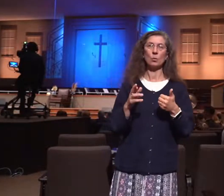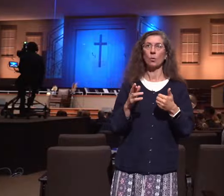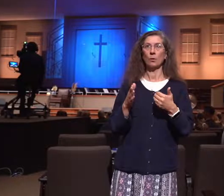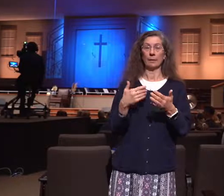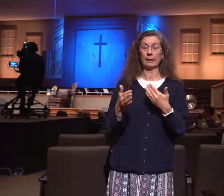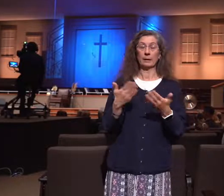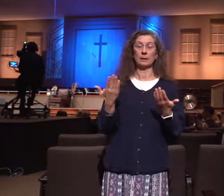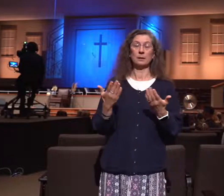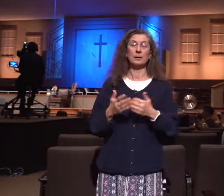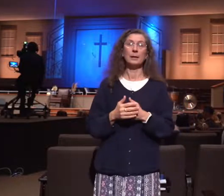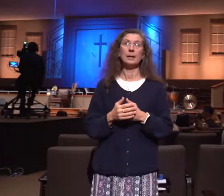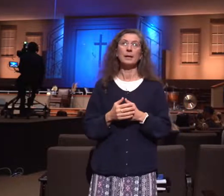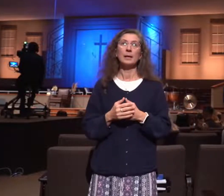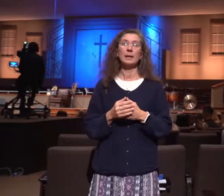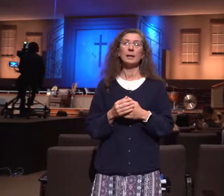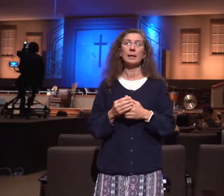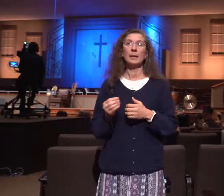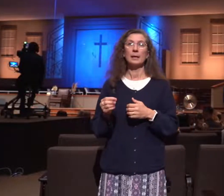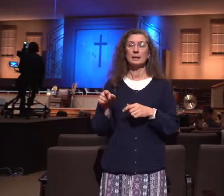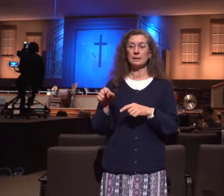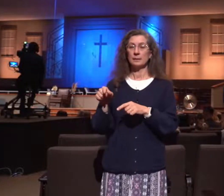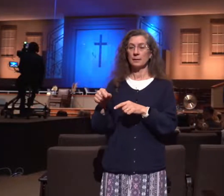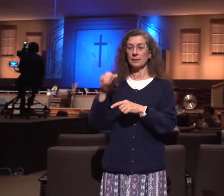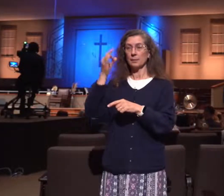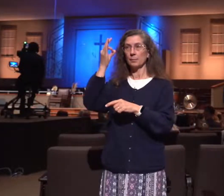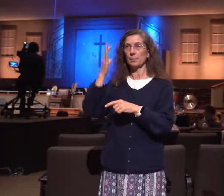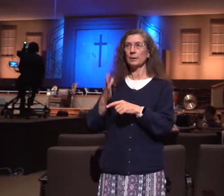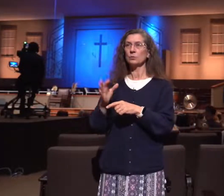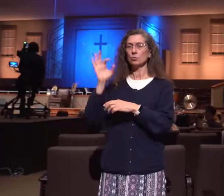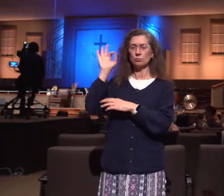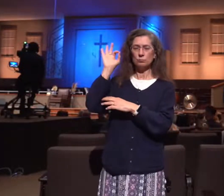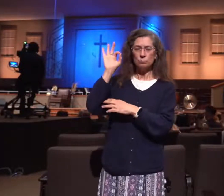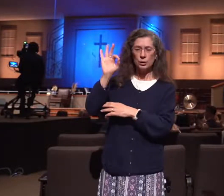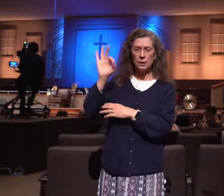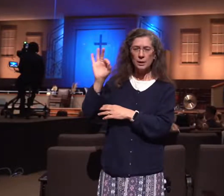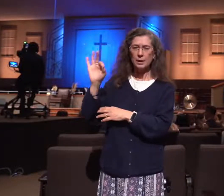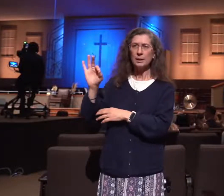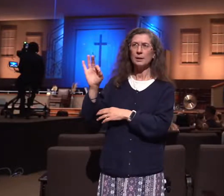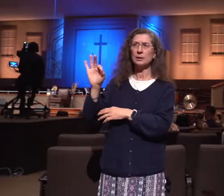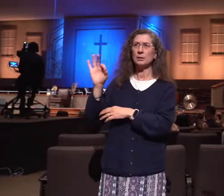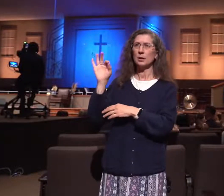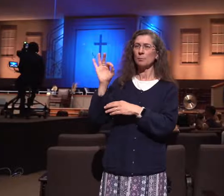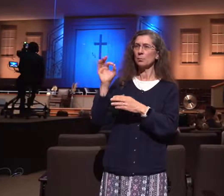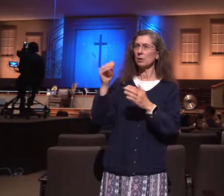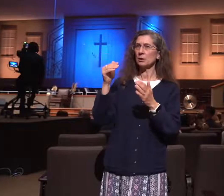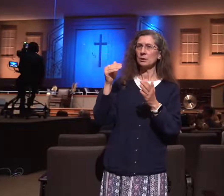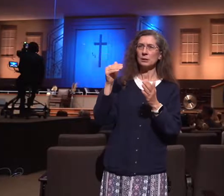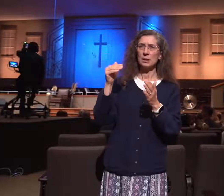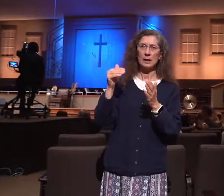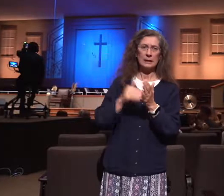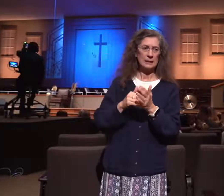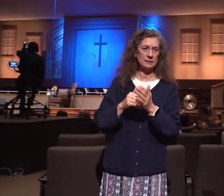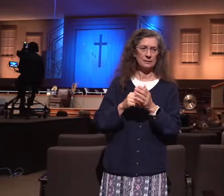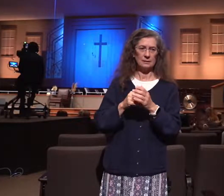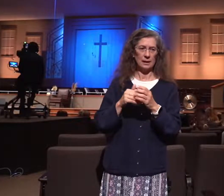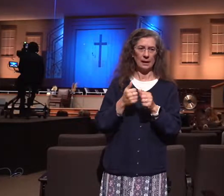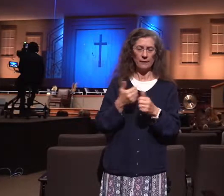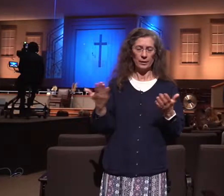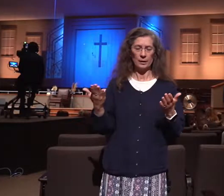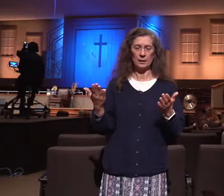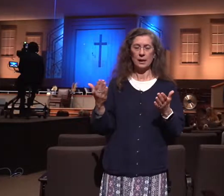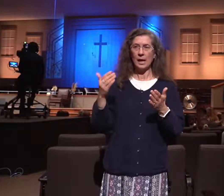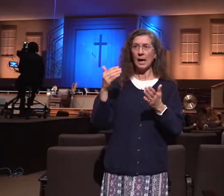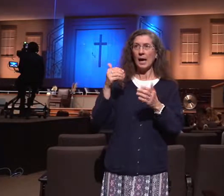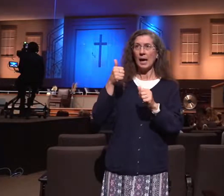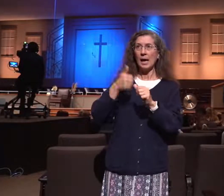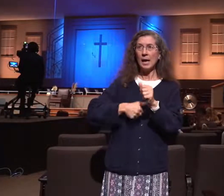But man, this old Baptist preacher up in Gary, Indiana, I mean, he preached against something we were doing every week. In fact, just about every week,